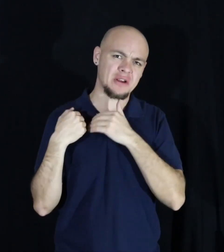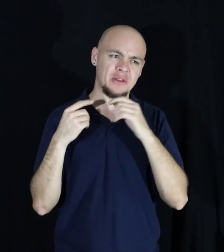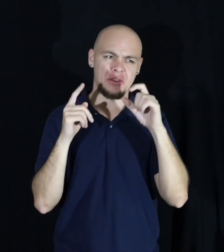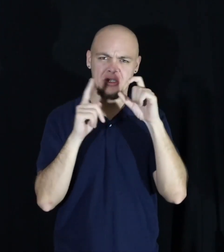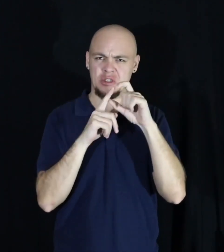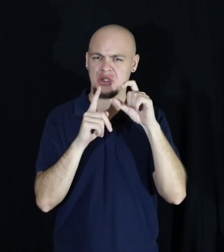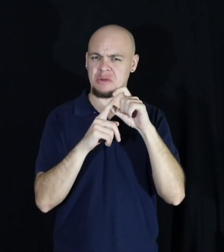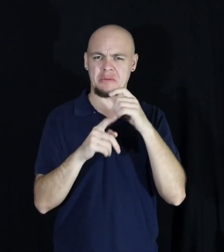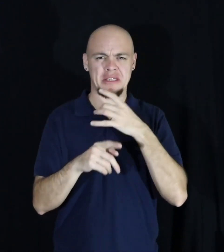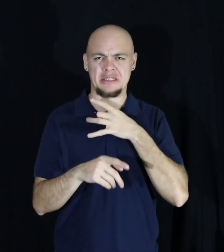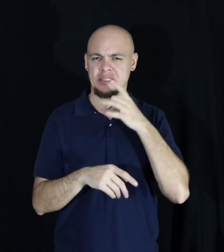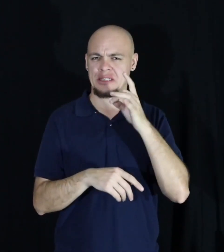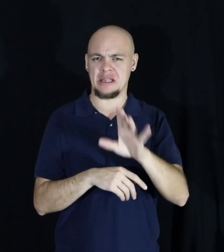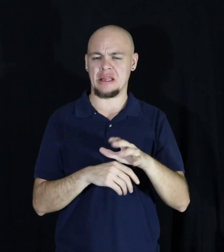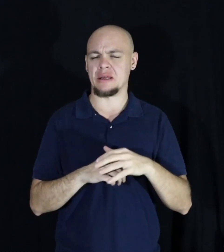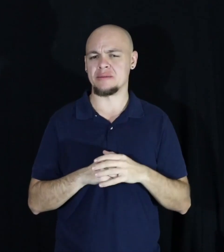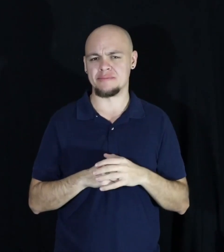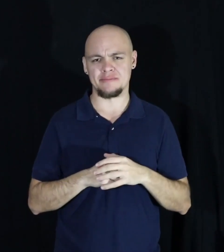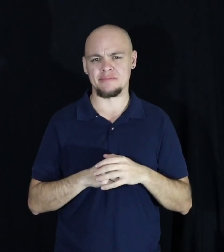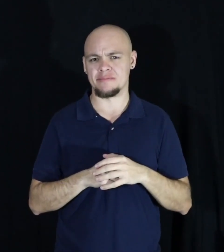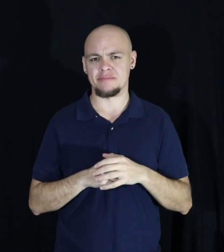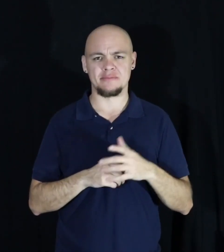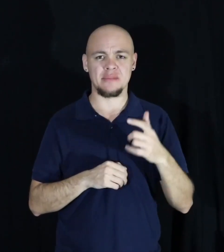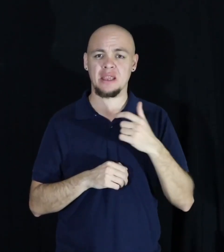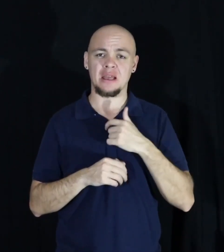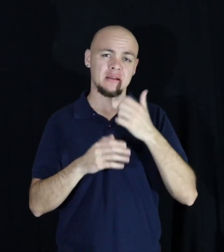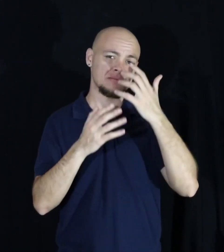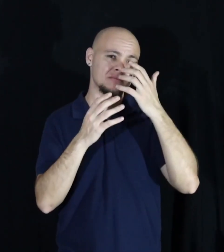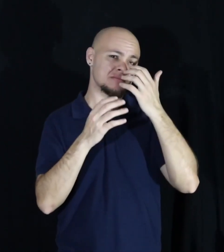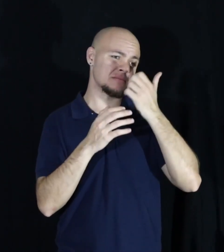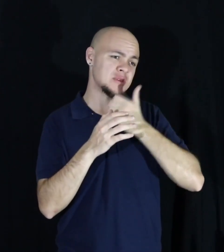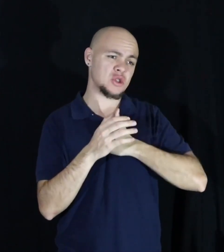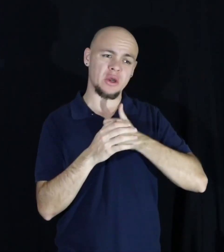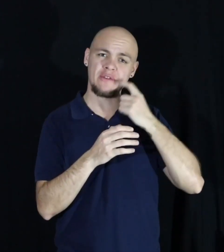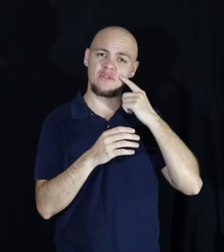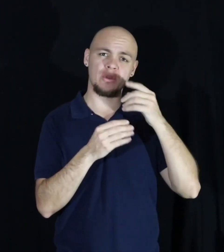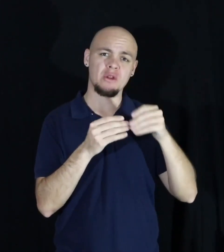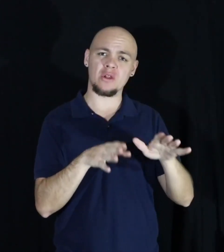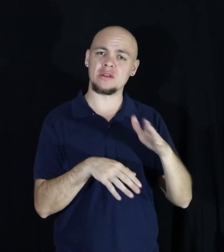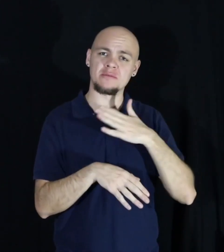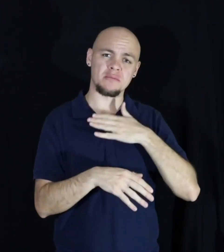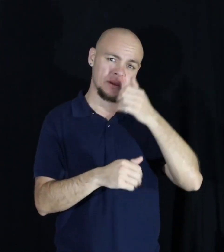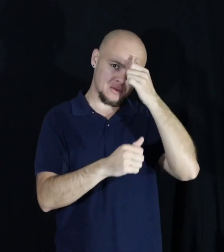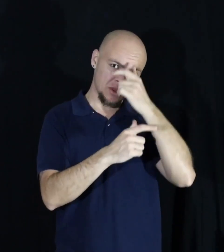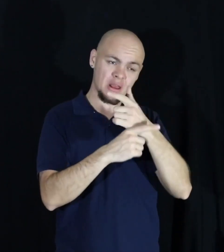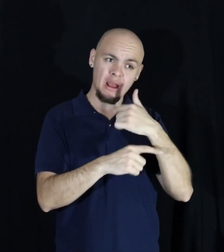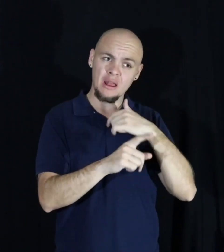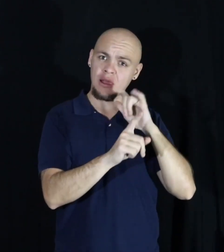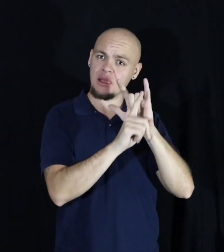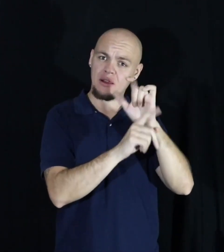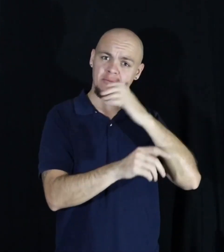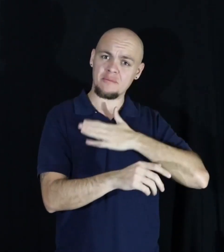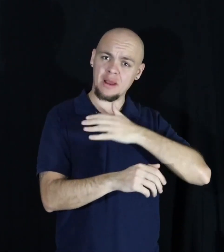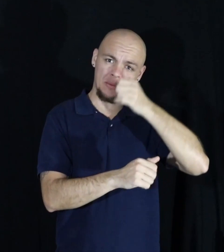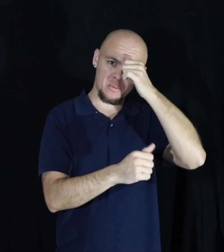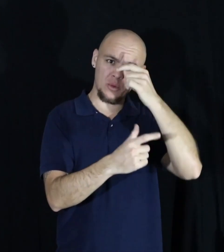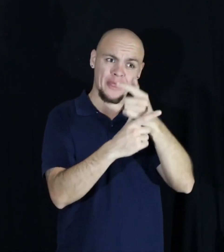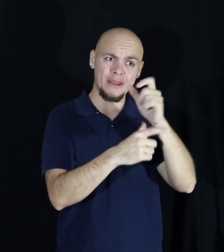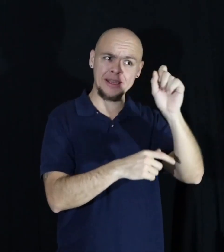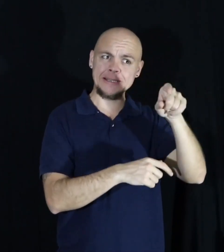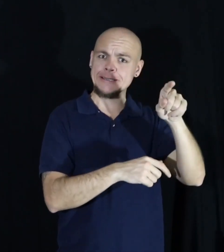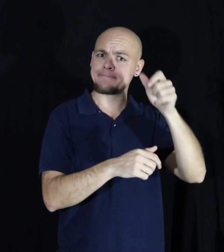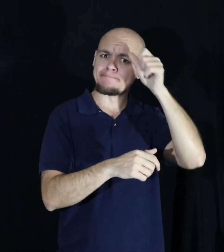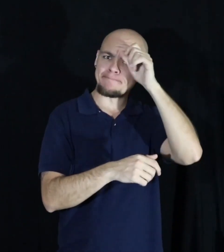term because I can honestly say I'm not sorry for the loss of my brother. It's not because I didn't love my brother. He was a great man. He was